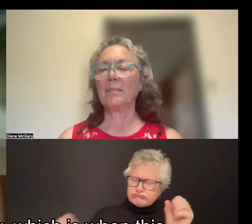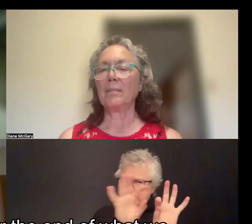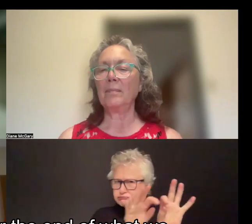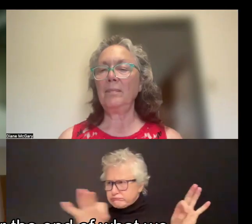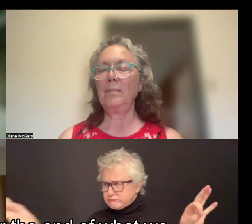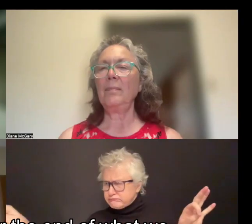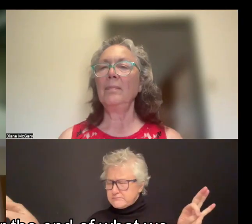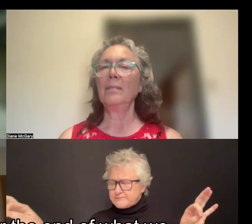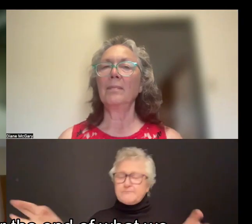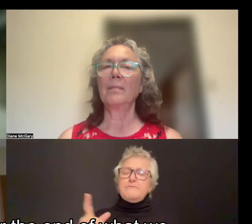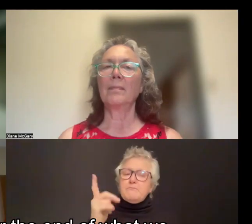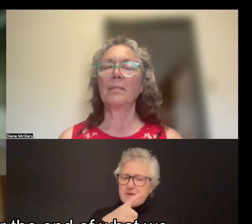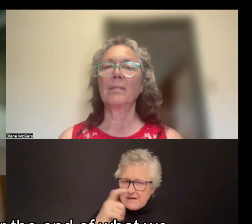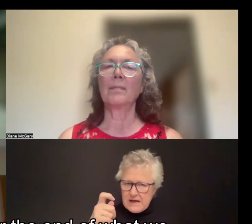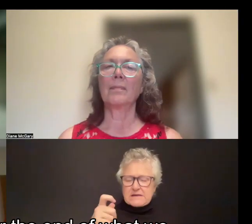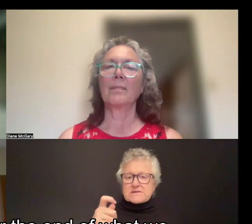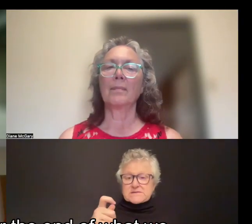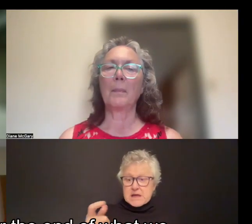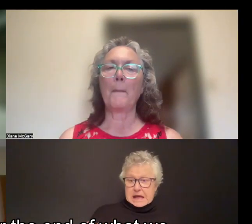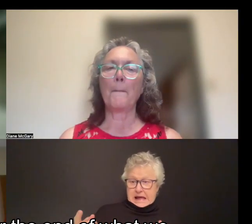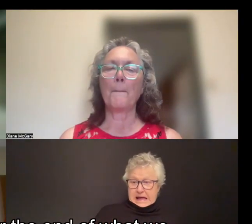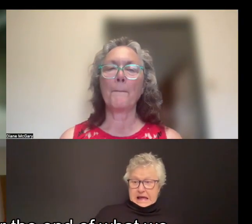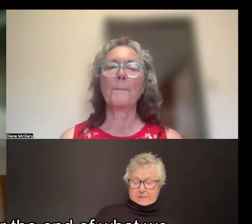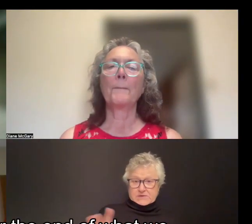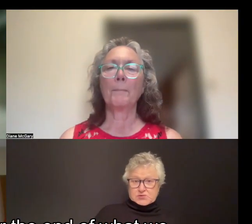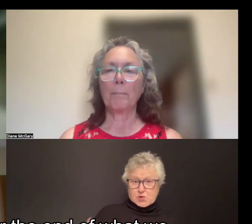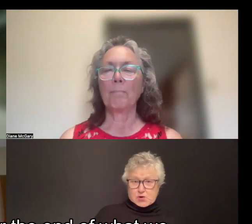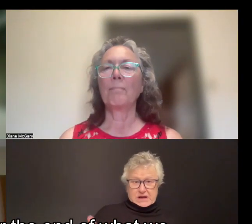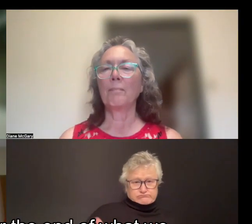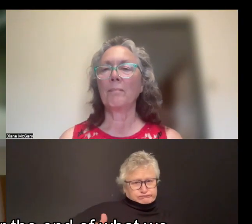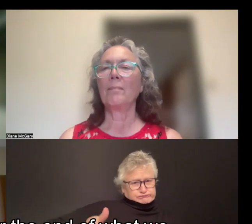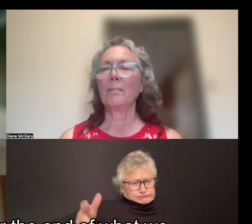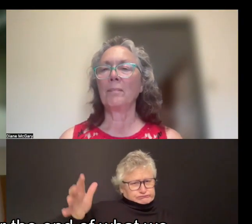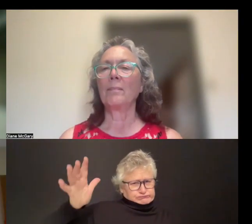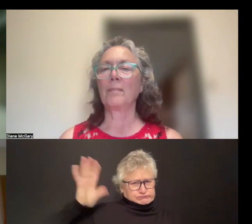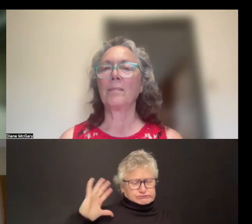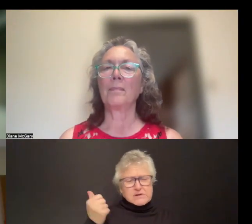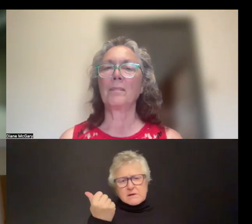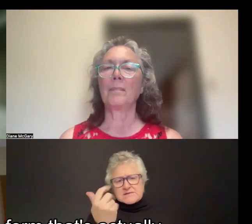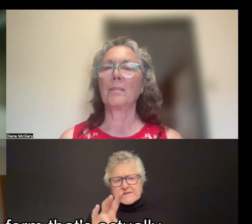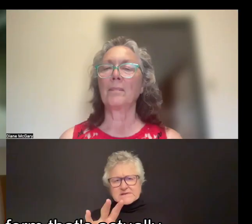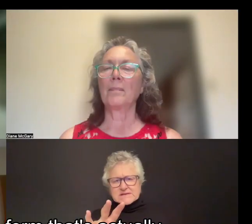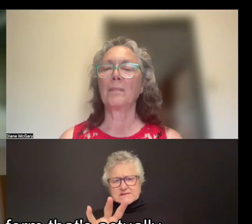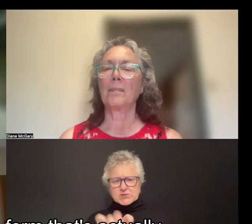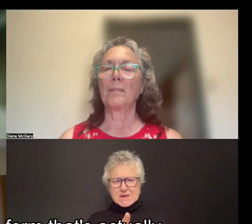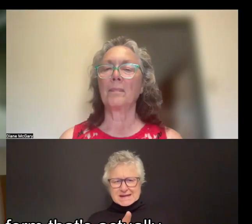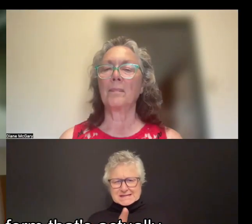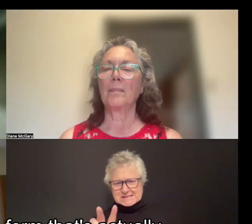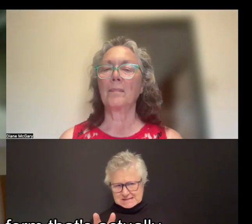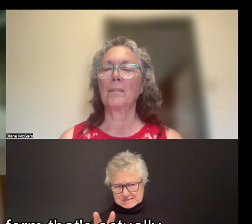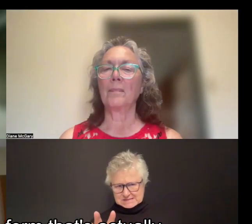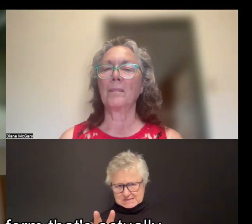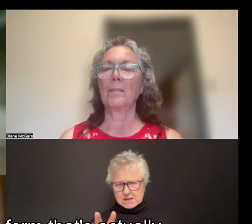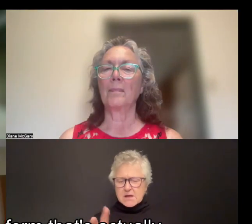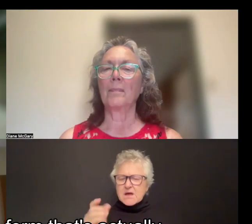place in 1726, which is near the end of what we might call the golden age of piracy. And the novel